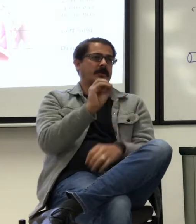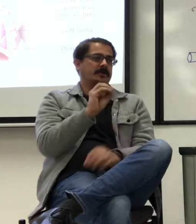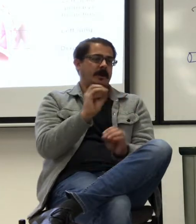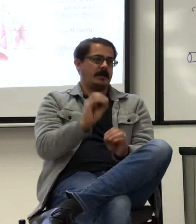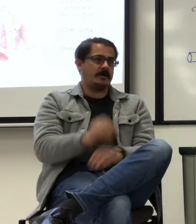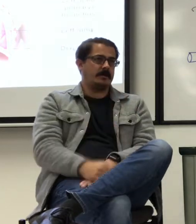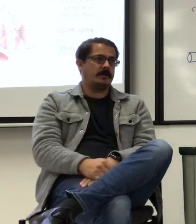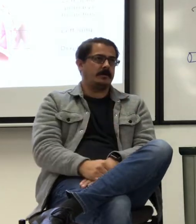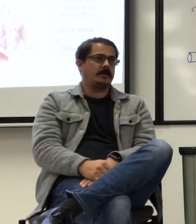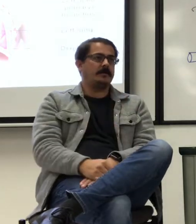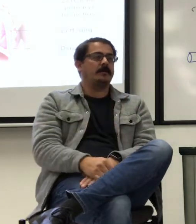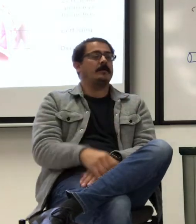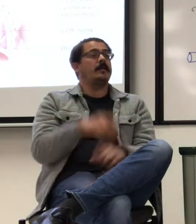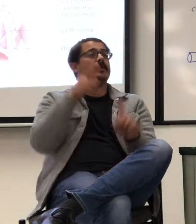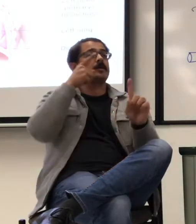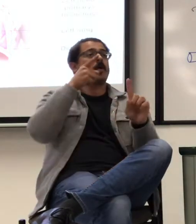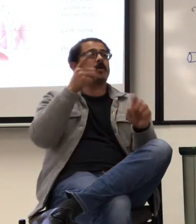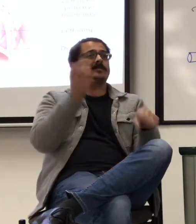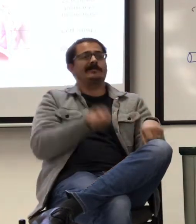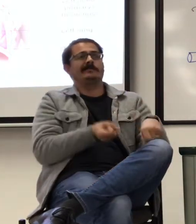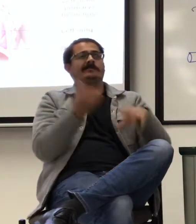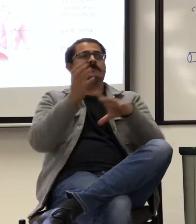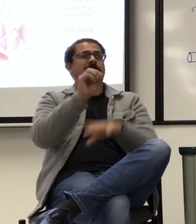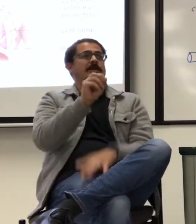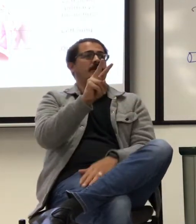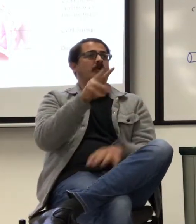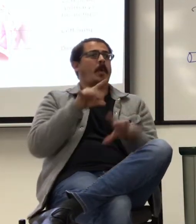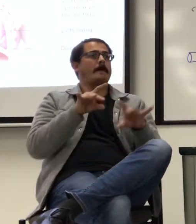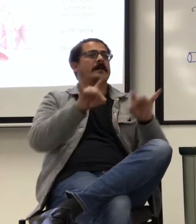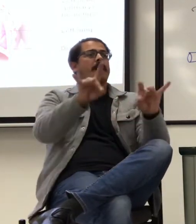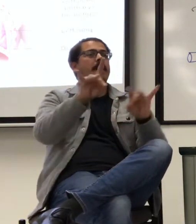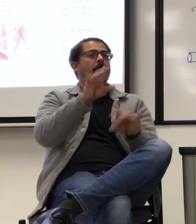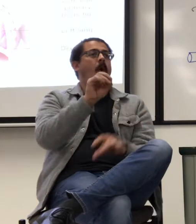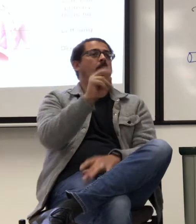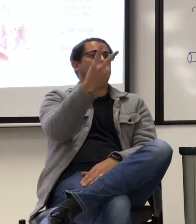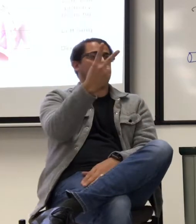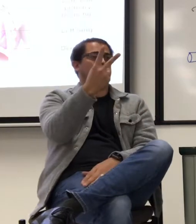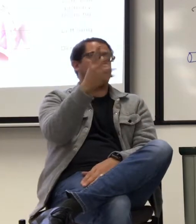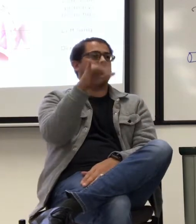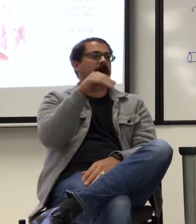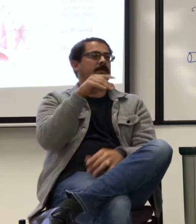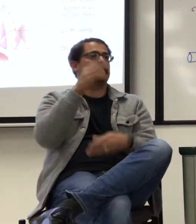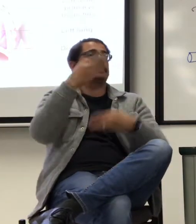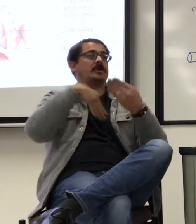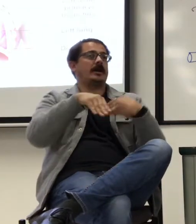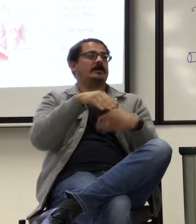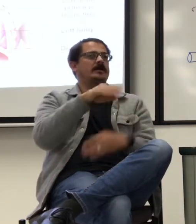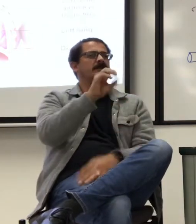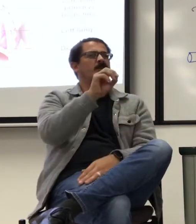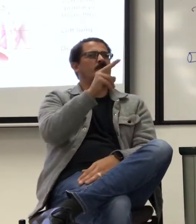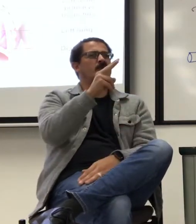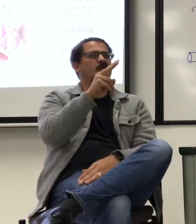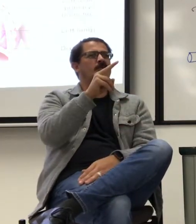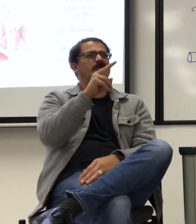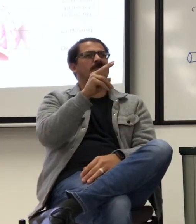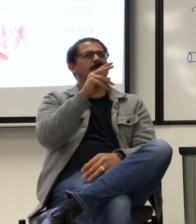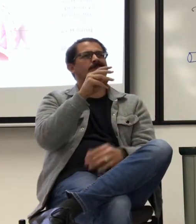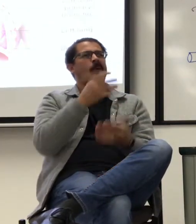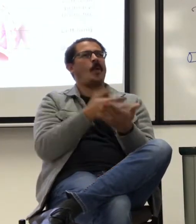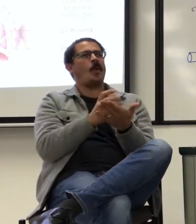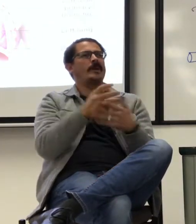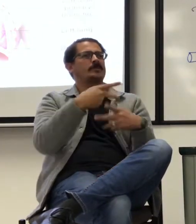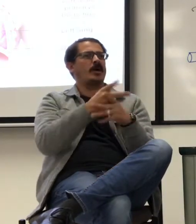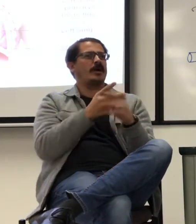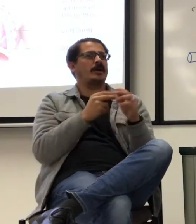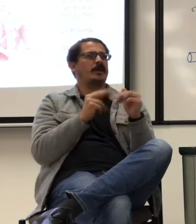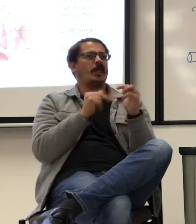The goal is to dump CO2, pick up O2. That's the exchange. CO2 is like a metabolic waste product that builds up into your tissues, but